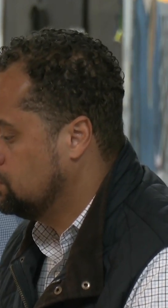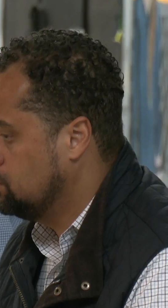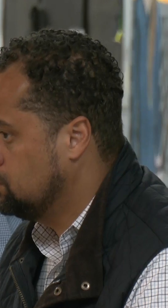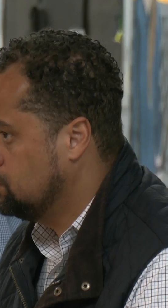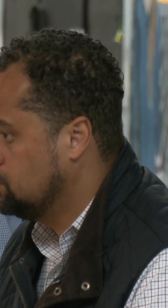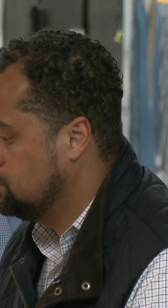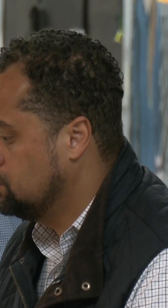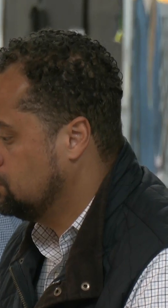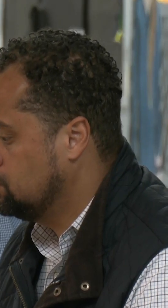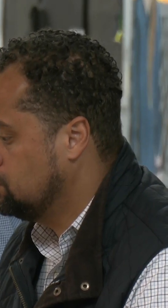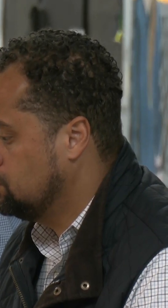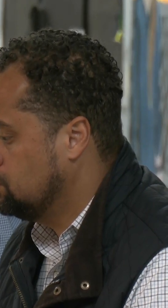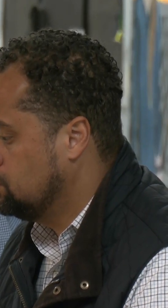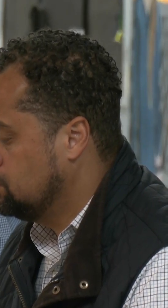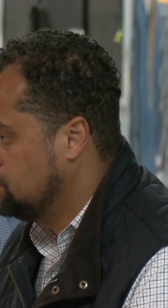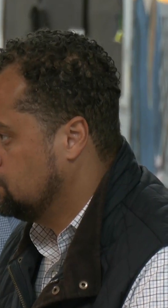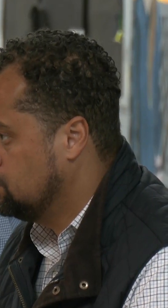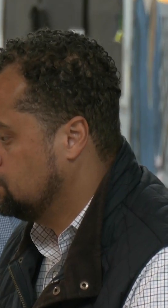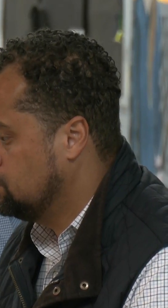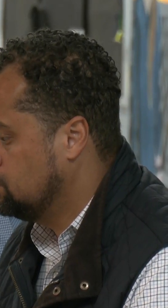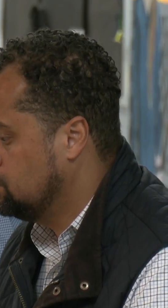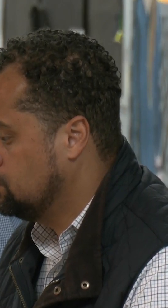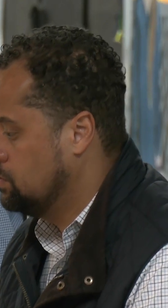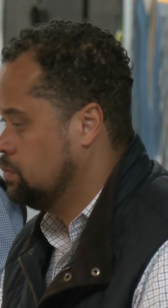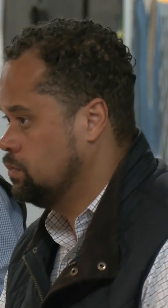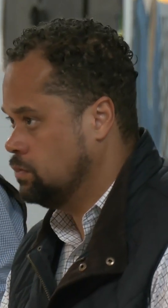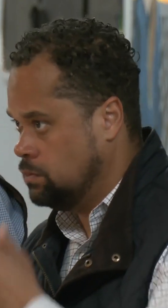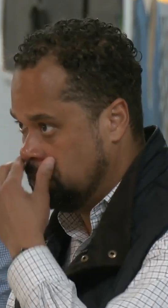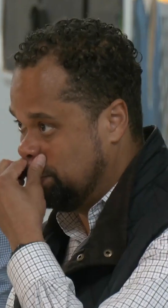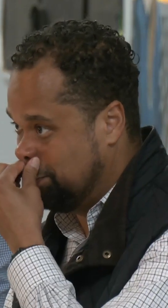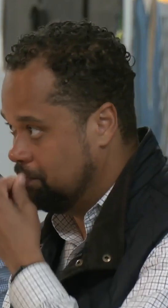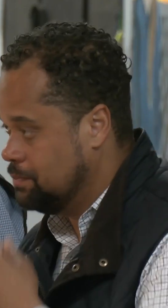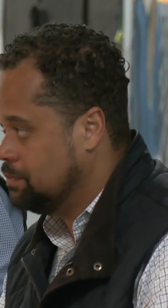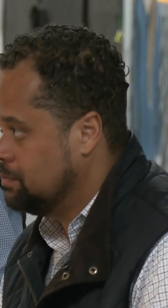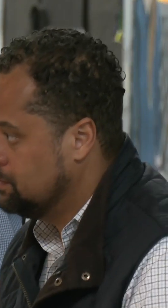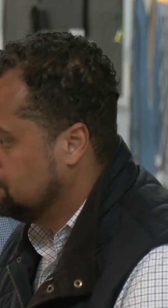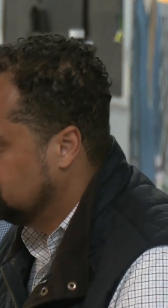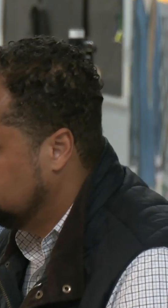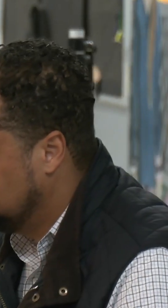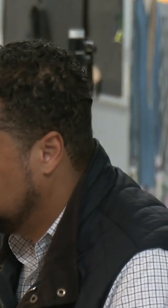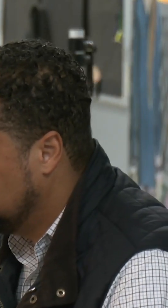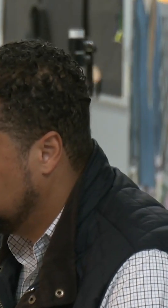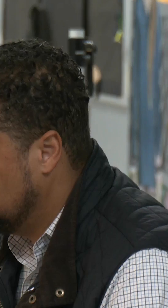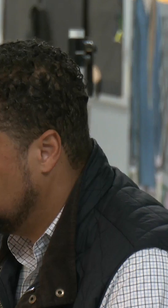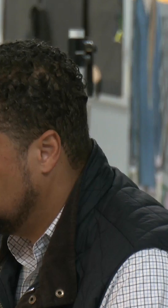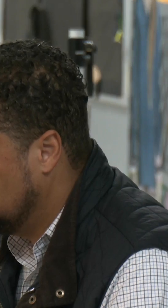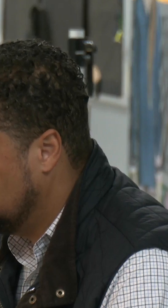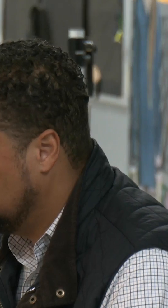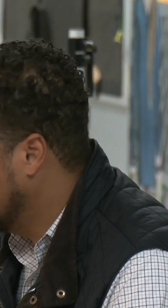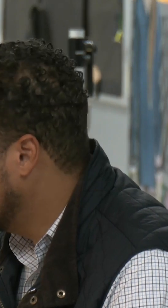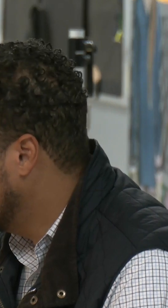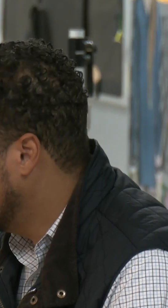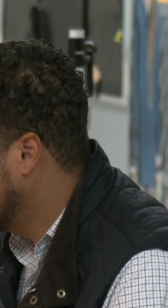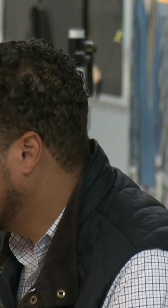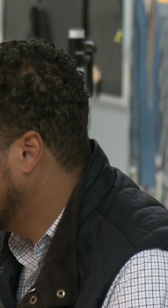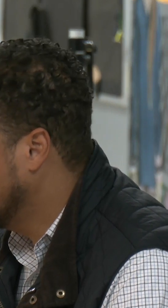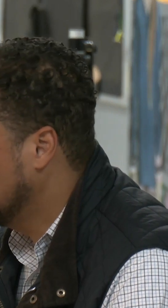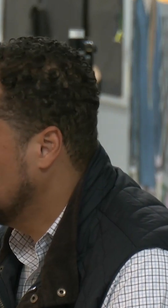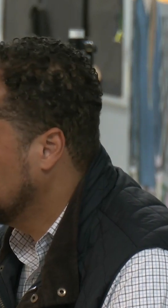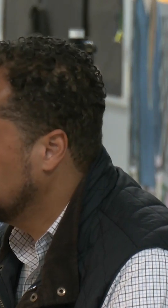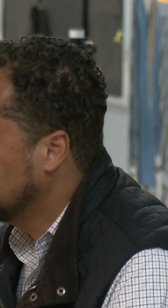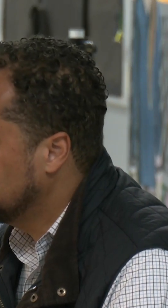Grand, and the other community assets that are along Louisiana, like Marquette Park and Graveway Park and Roosevelt High School, Cleveland